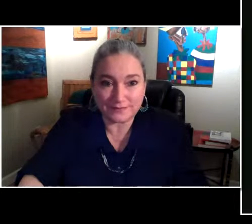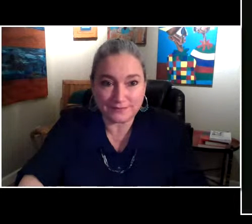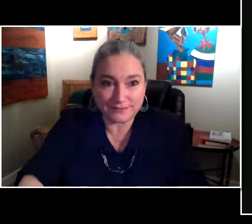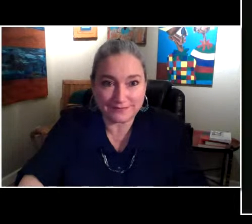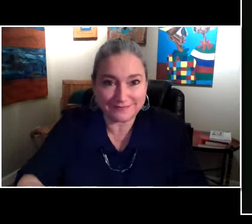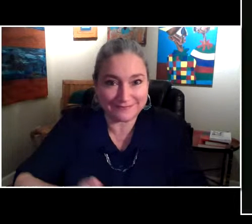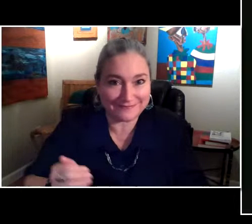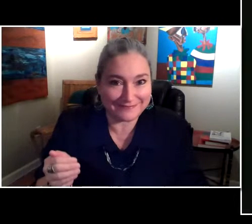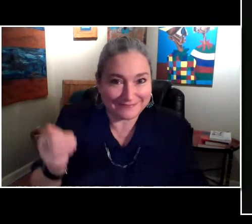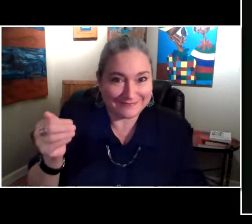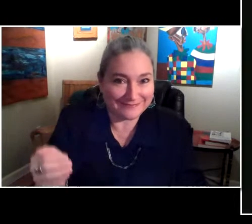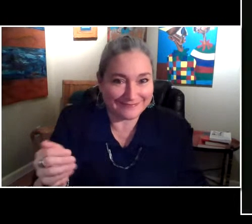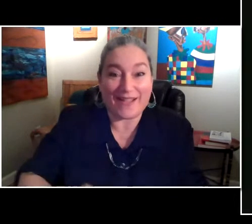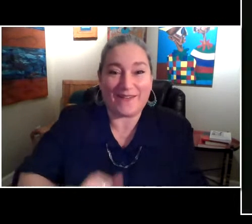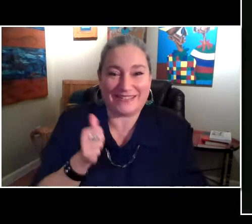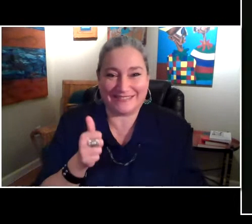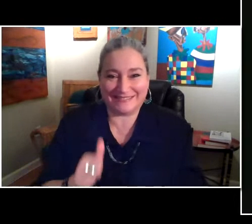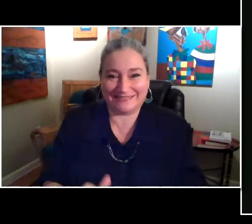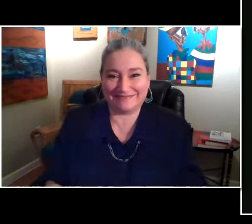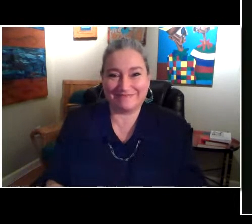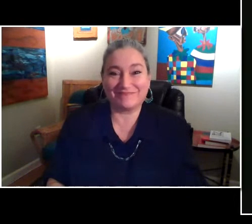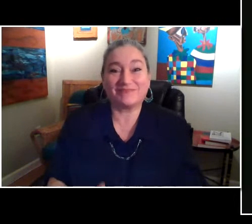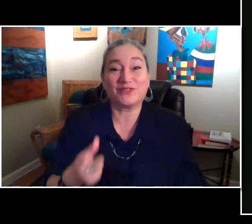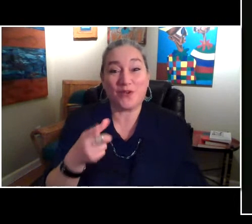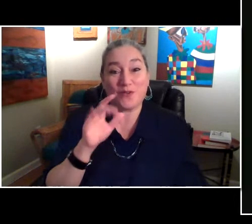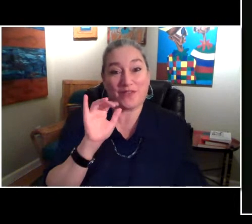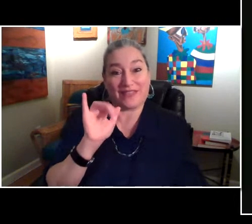ways. Next slide.